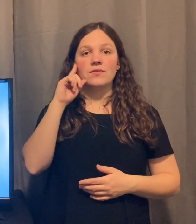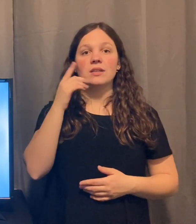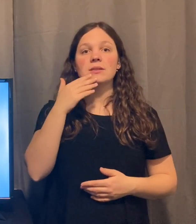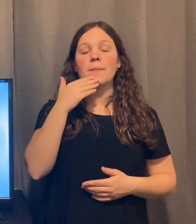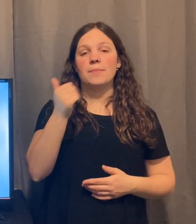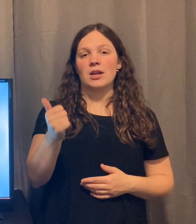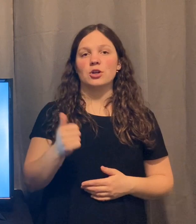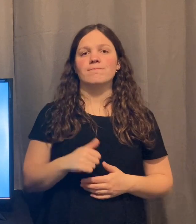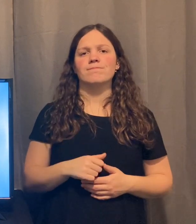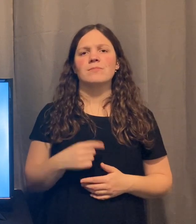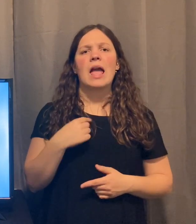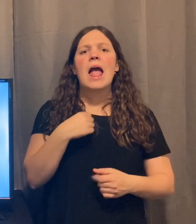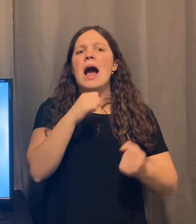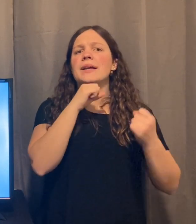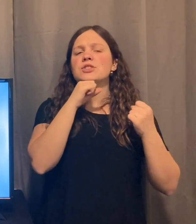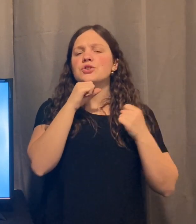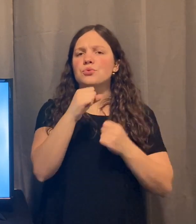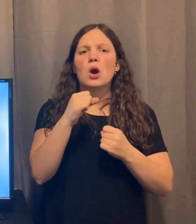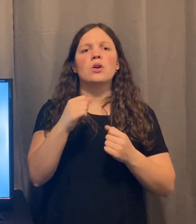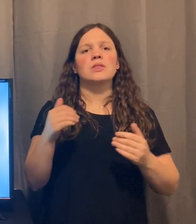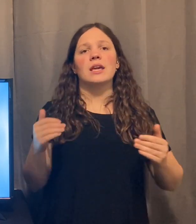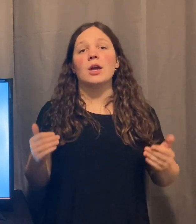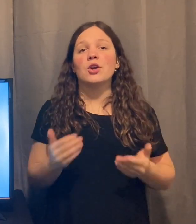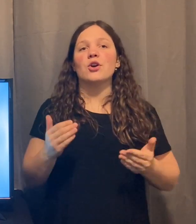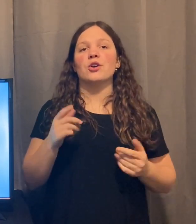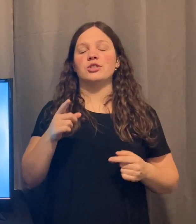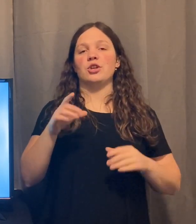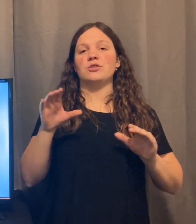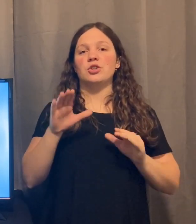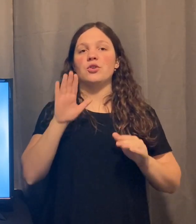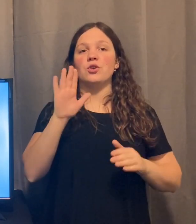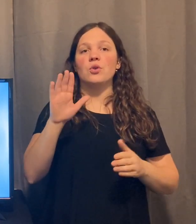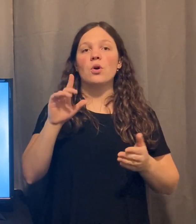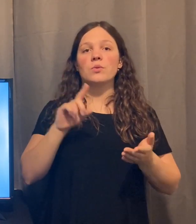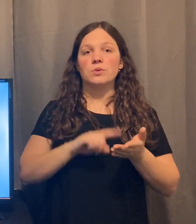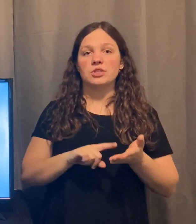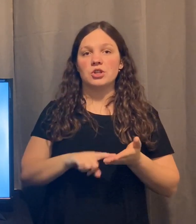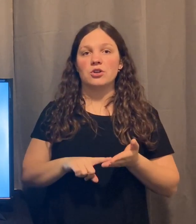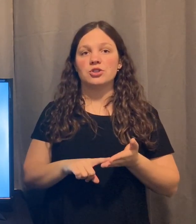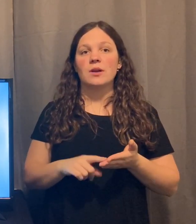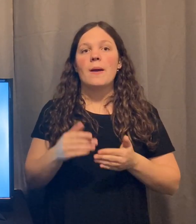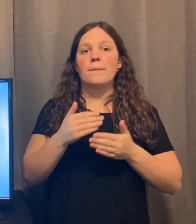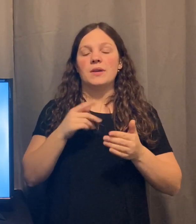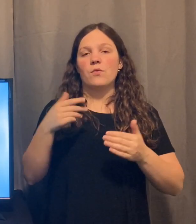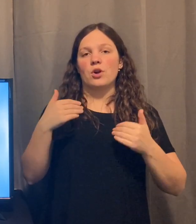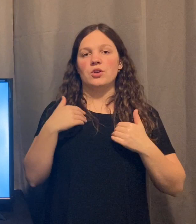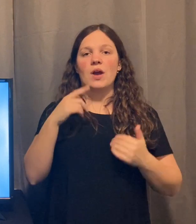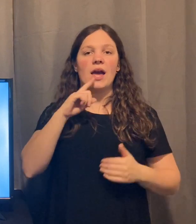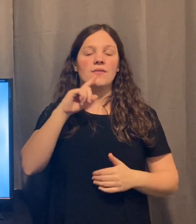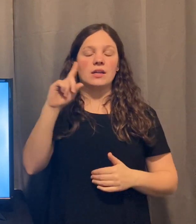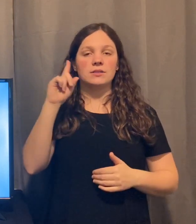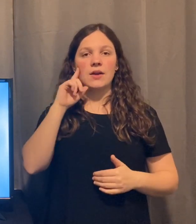deafness better. I strongly encourage you to do your research before you have a deaf and